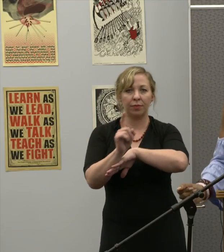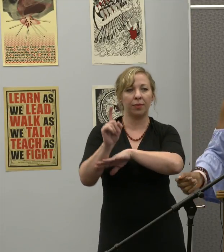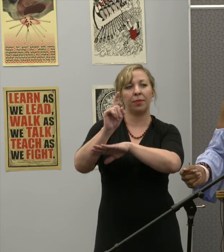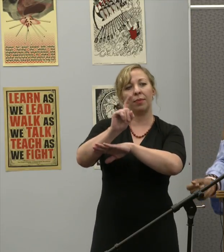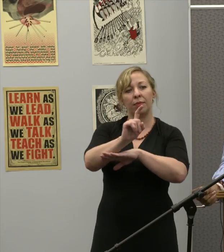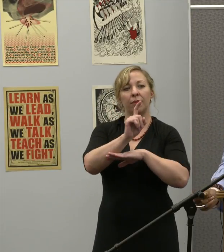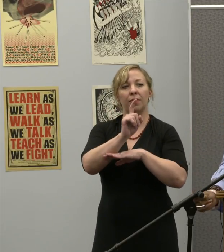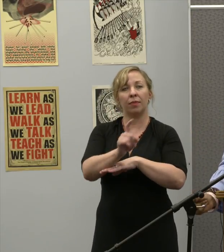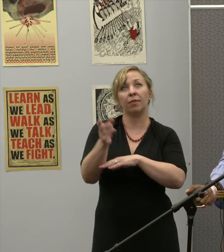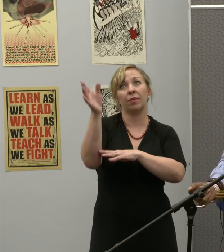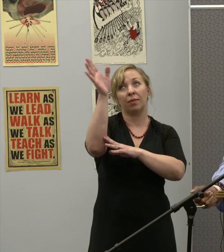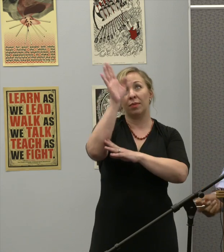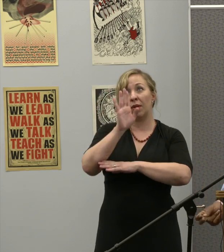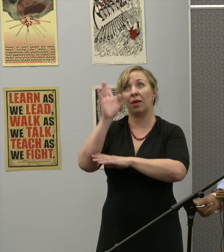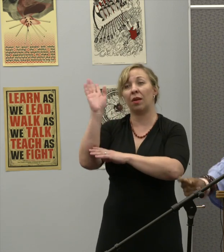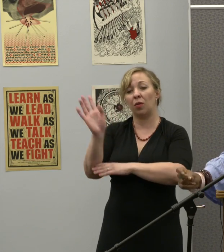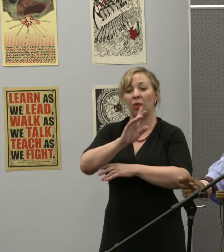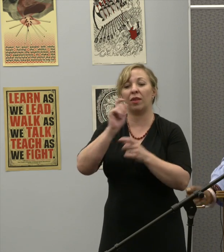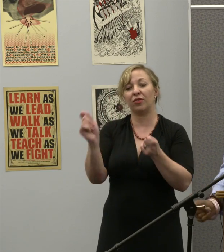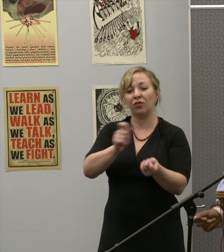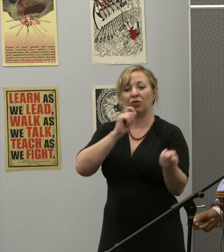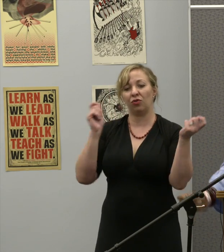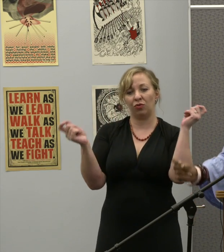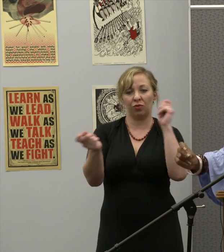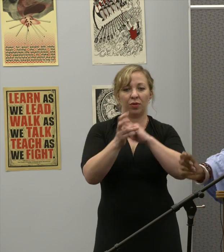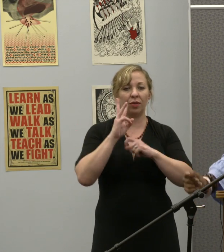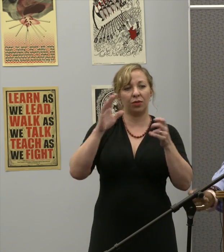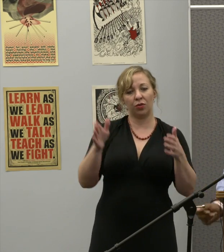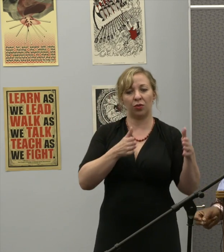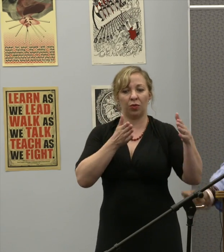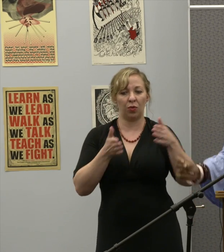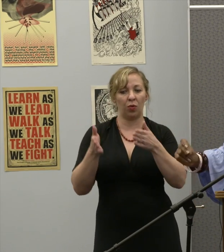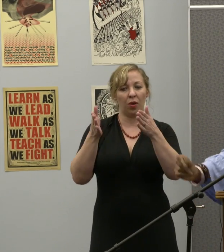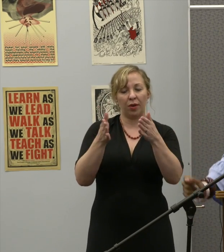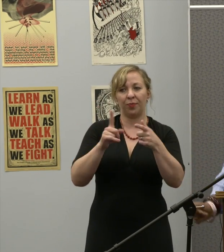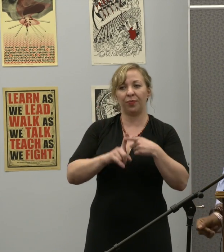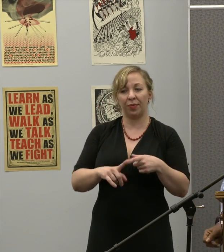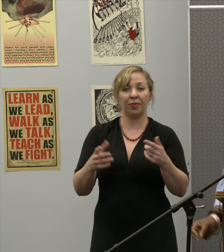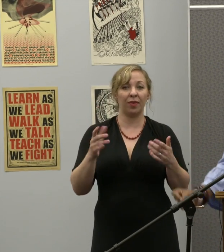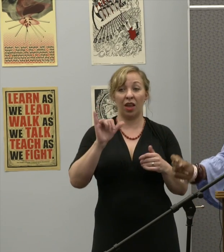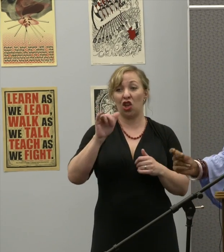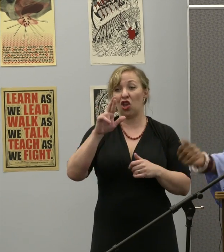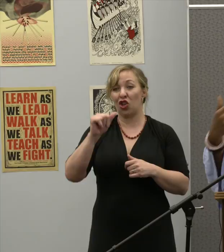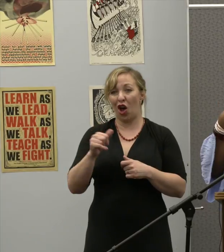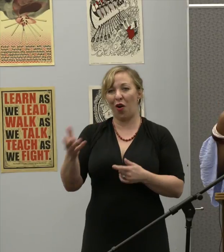water. God's gonna trouble the water. This one's from Yara. Here we go.